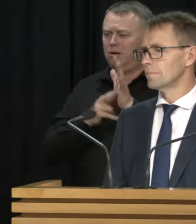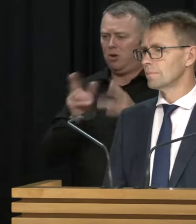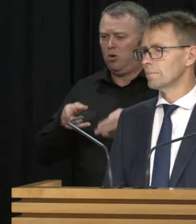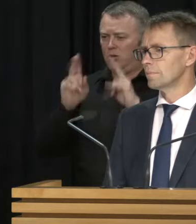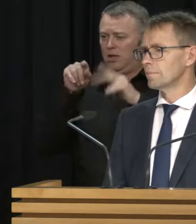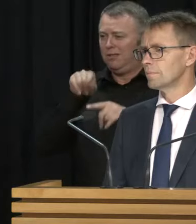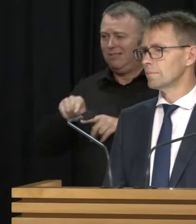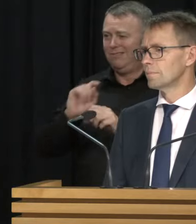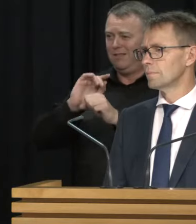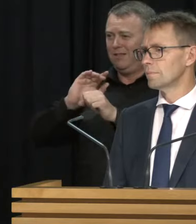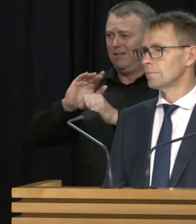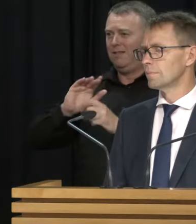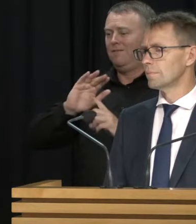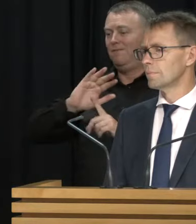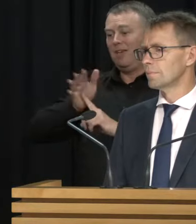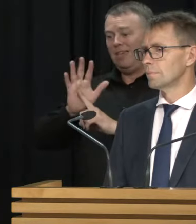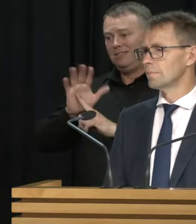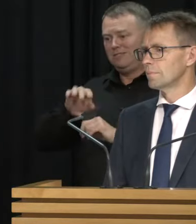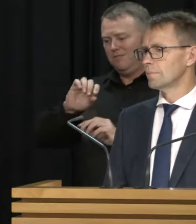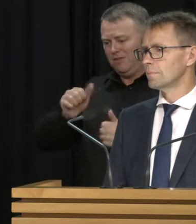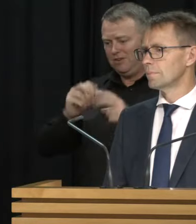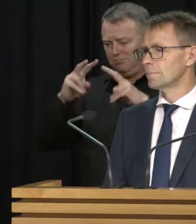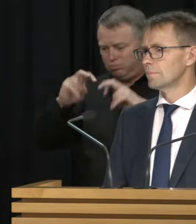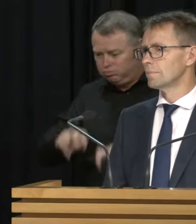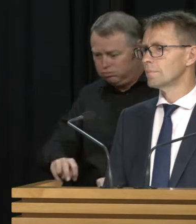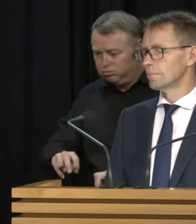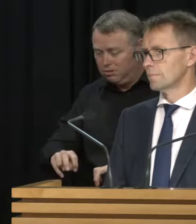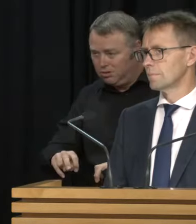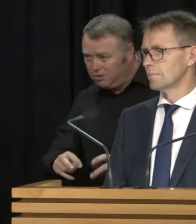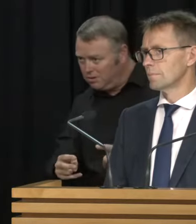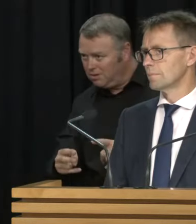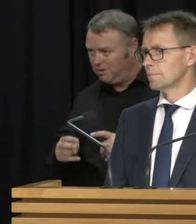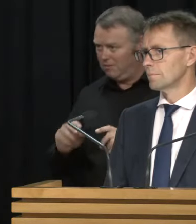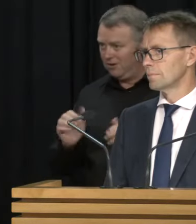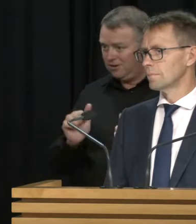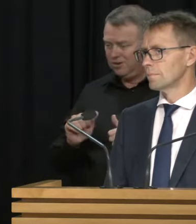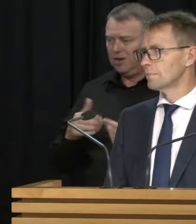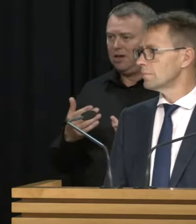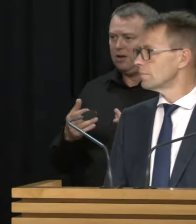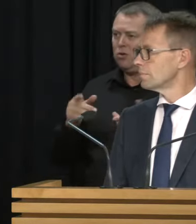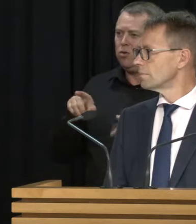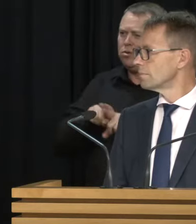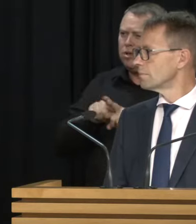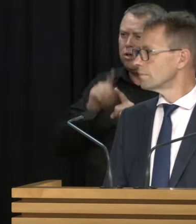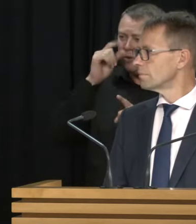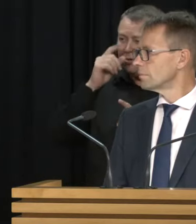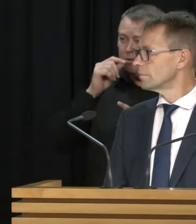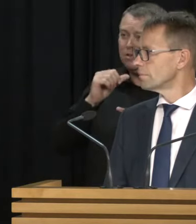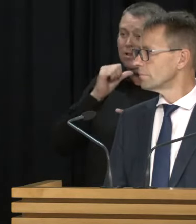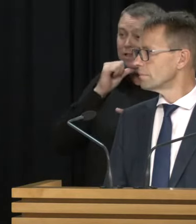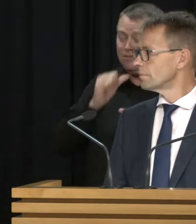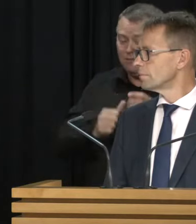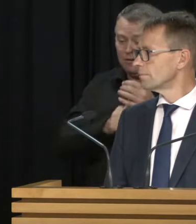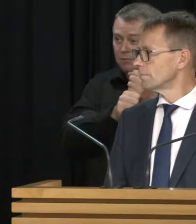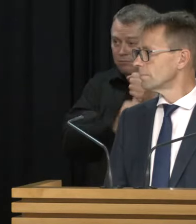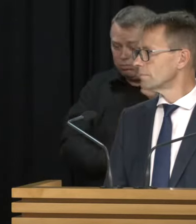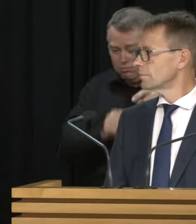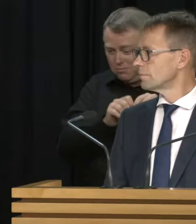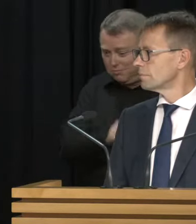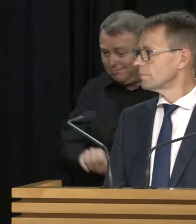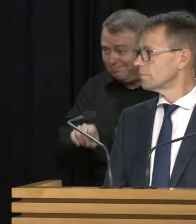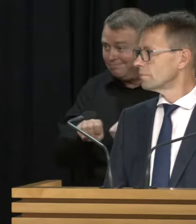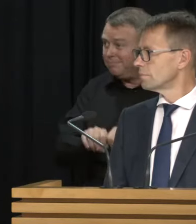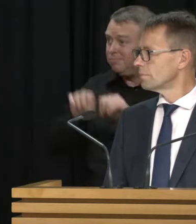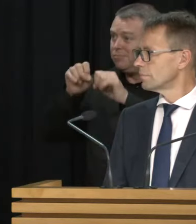it that airborne particles from a bowel movement contributed to the spread? Look, we are continuing to look at the air